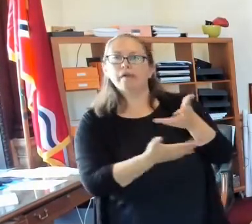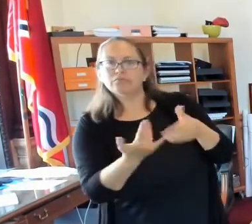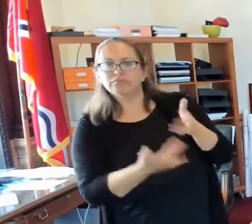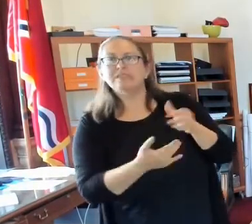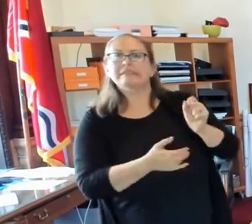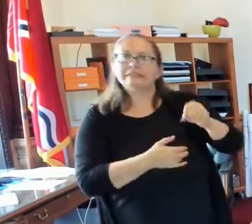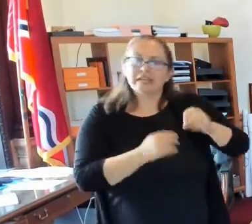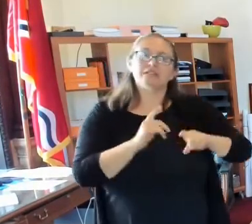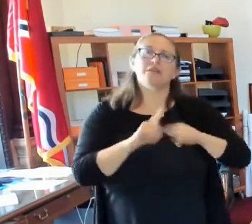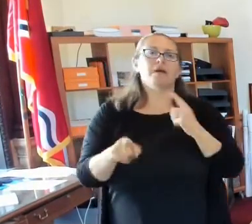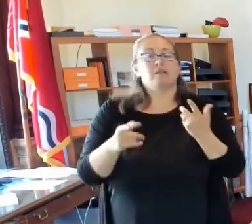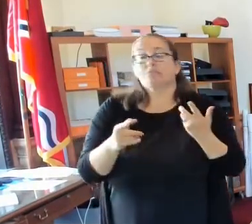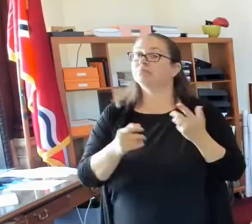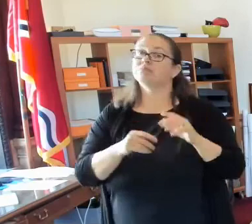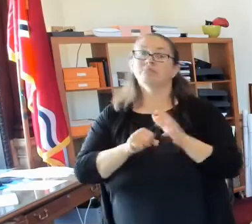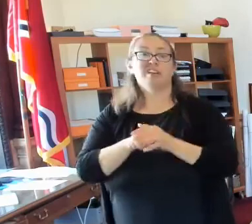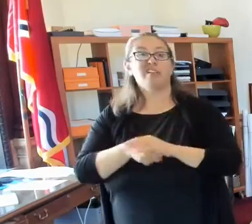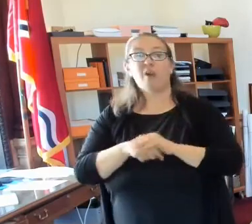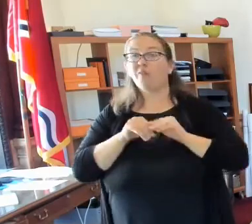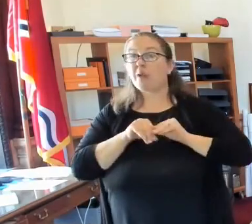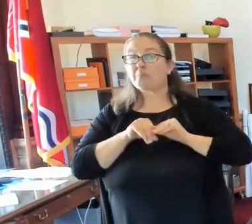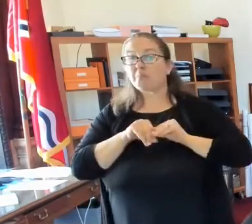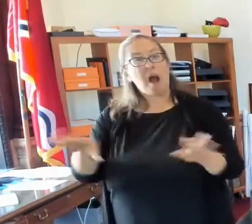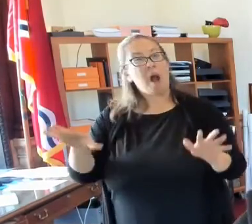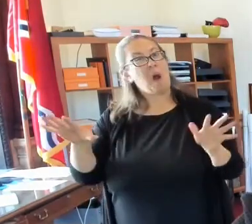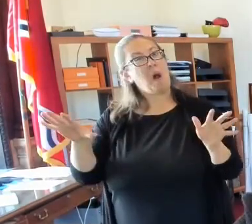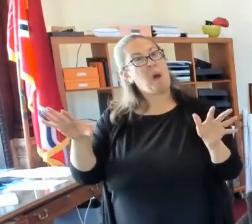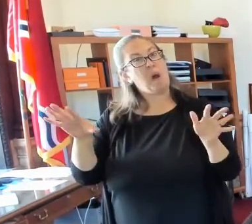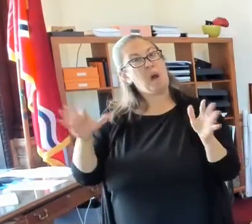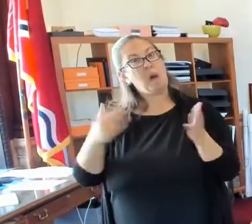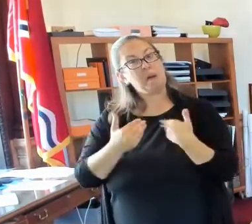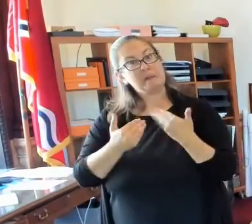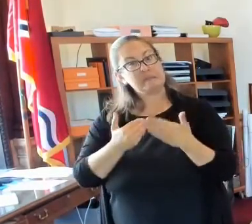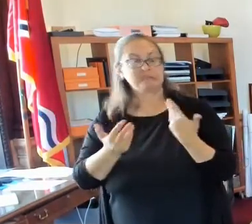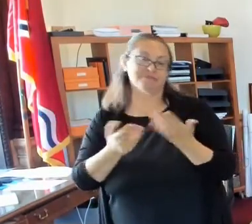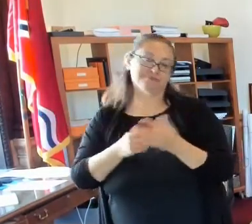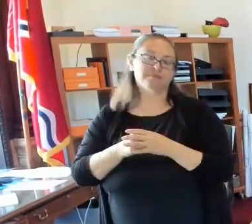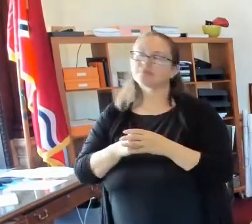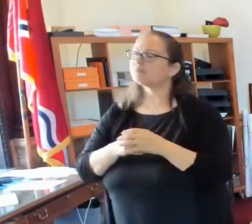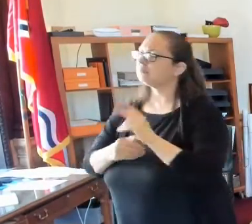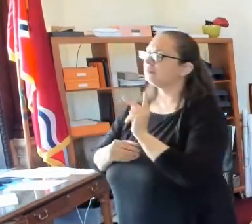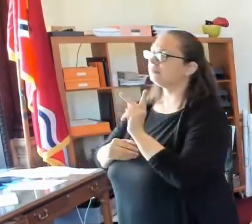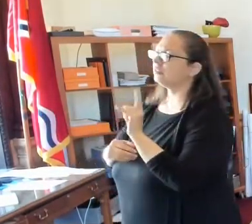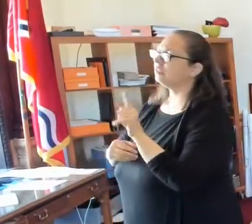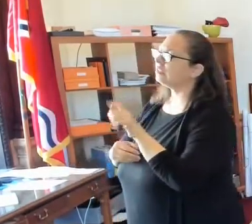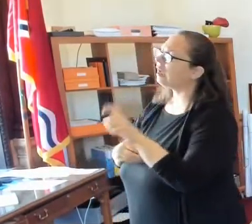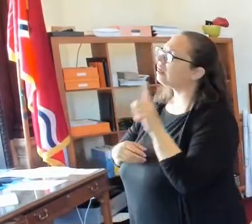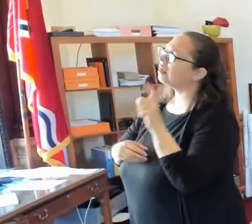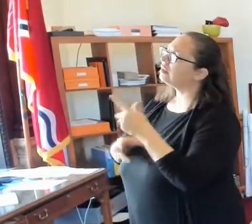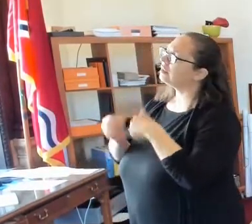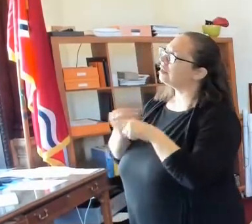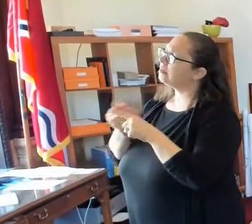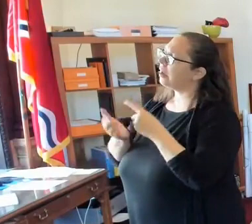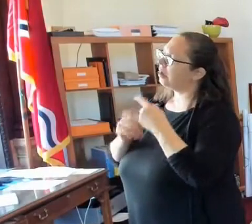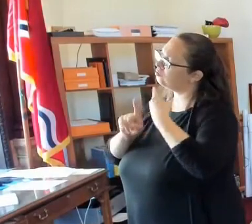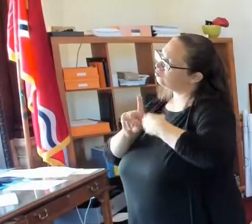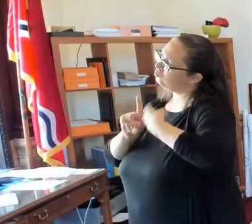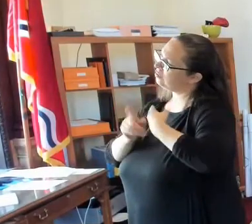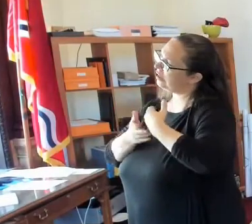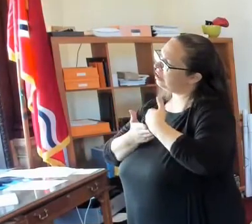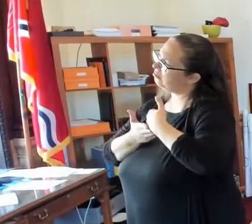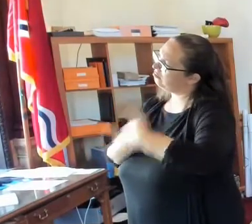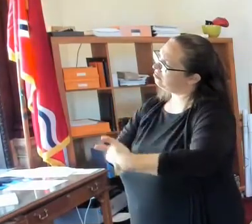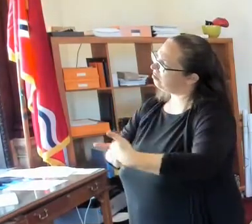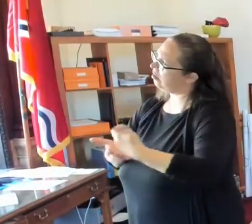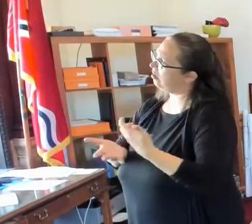one, it's just very contagious. So that's what we're seeing. Kyle's question related to rental and mortgage assistance. Does